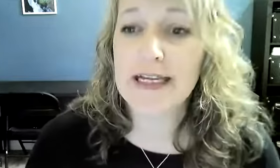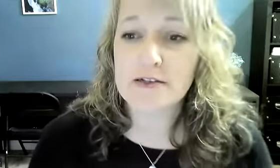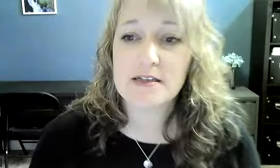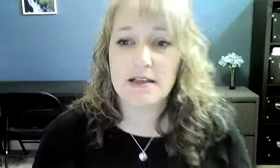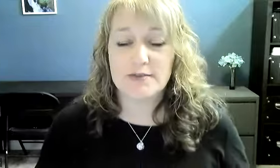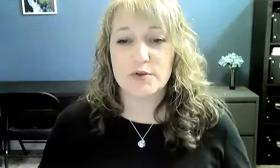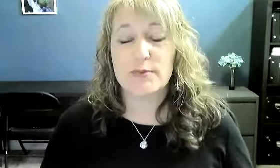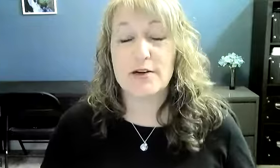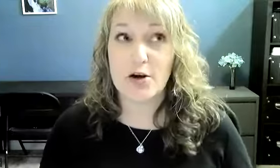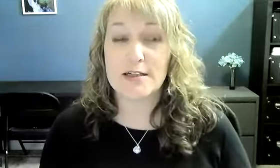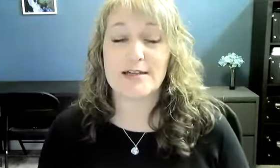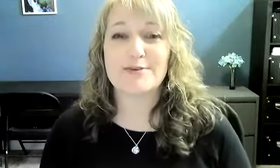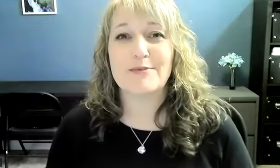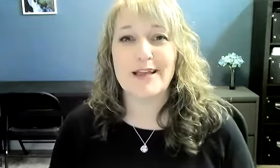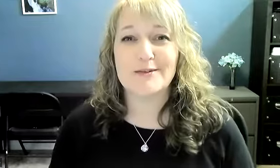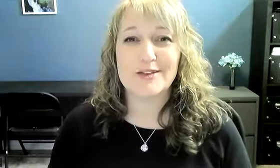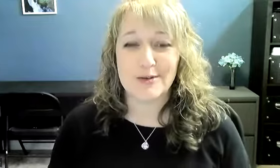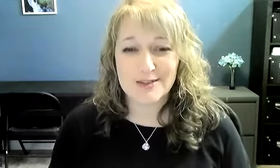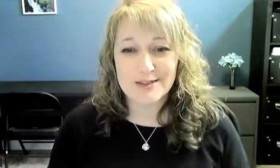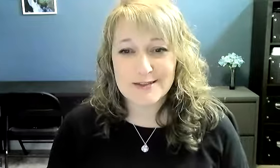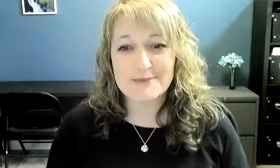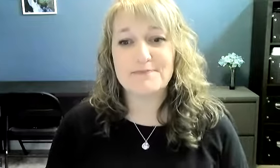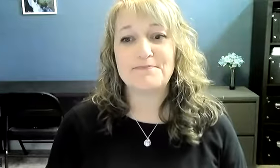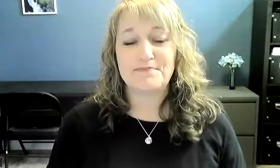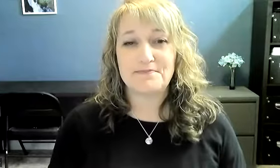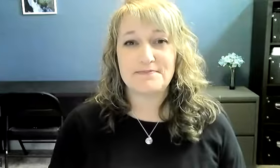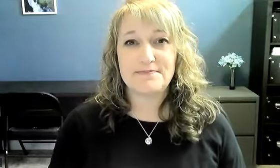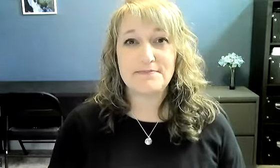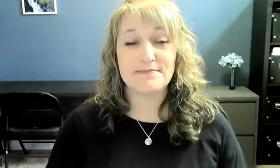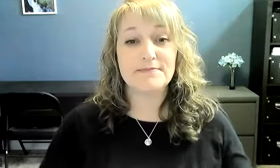here's classroom. Here are classroom language questions.